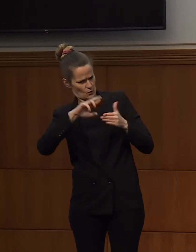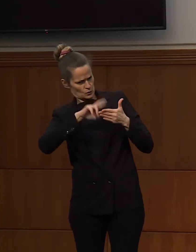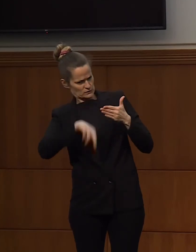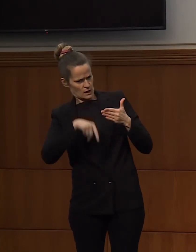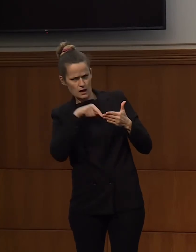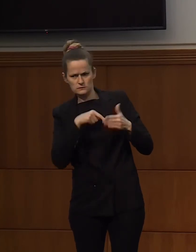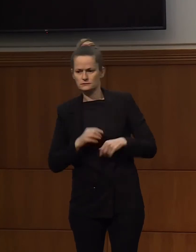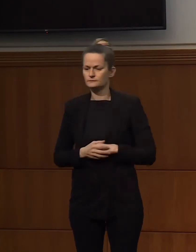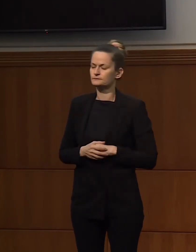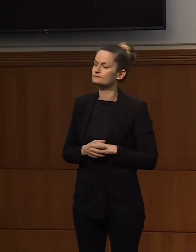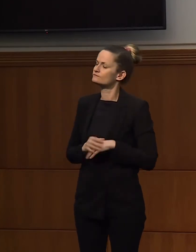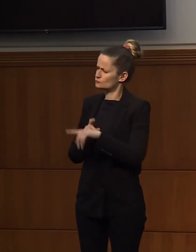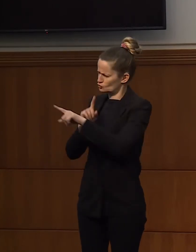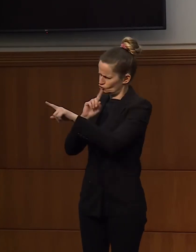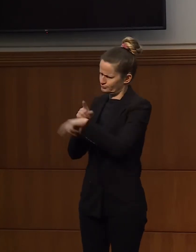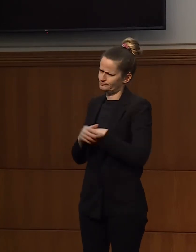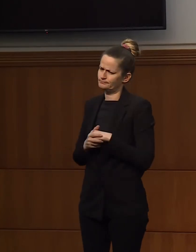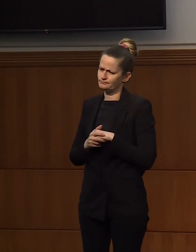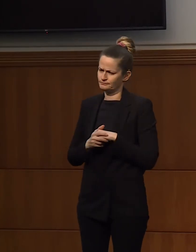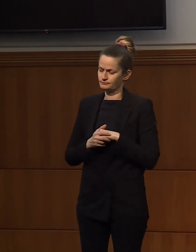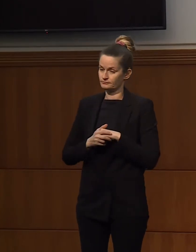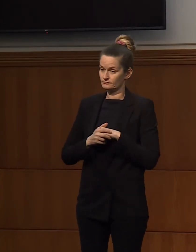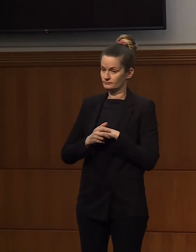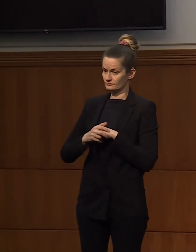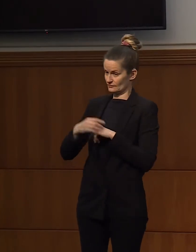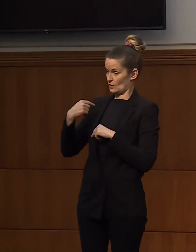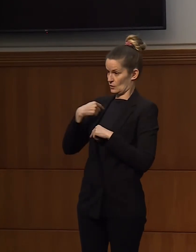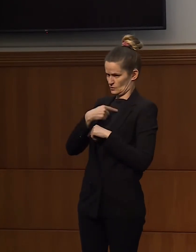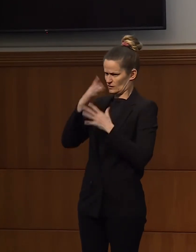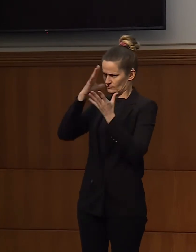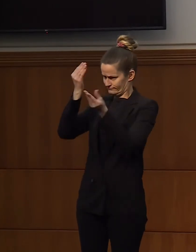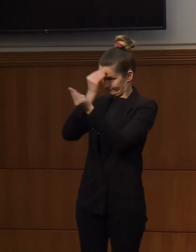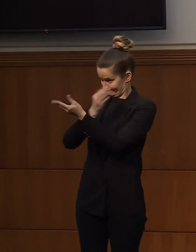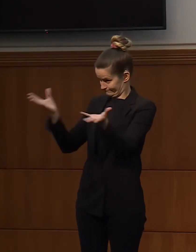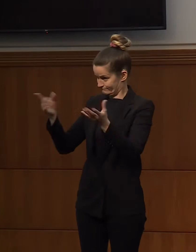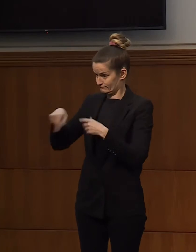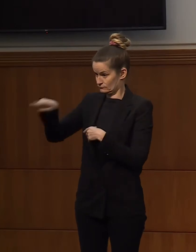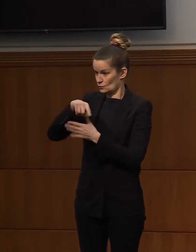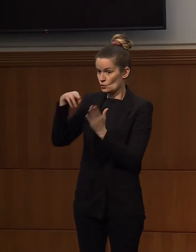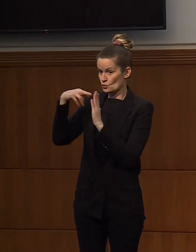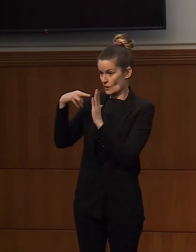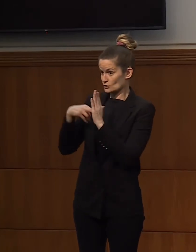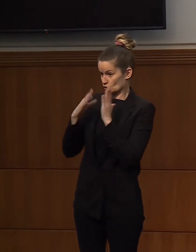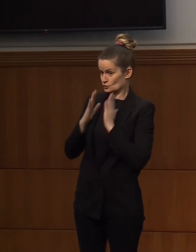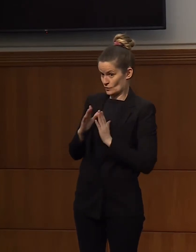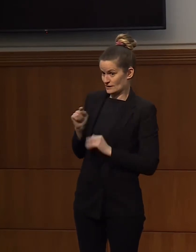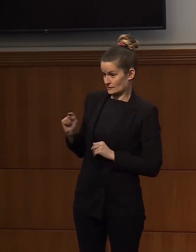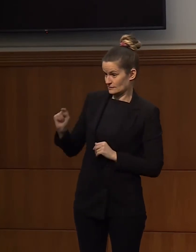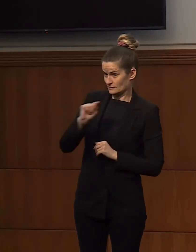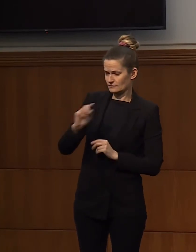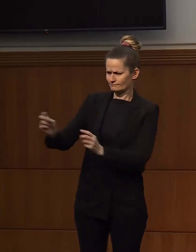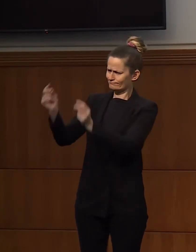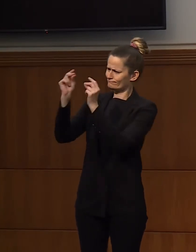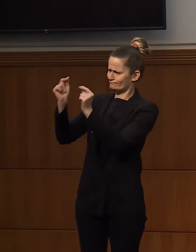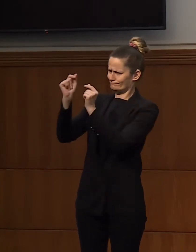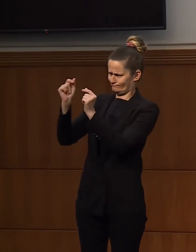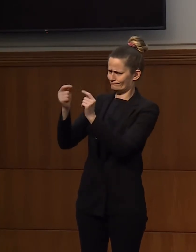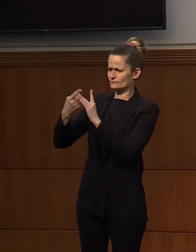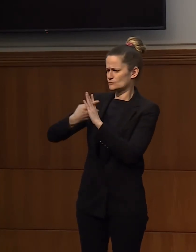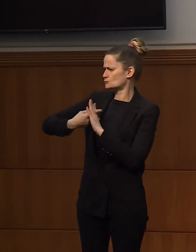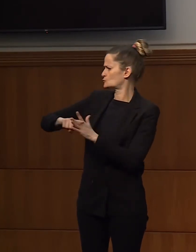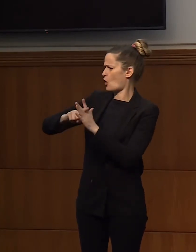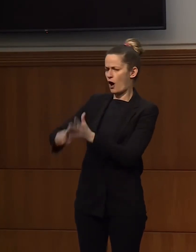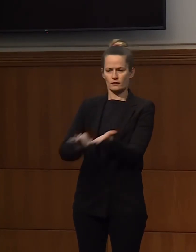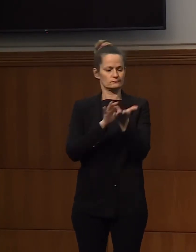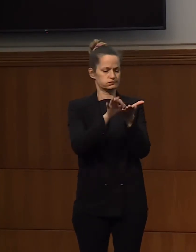on Friday to registrars. We asked them to immediately initiate reporting results for early votes at 7